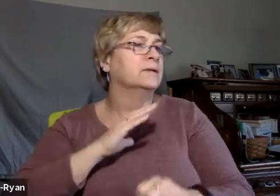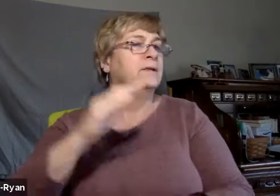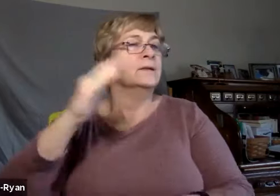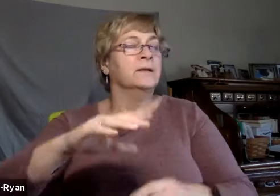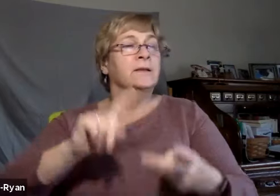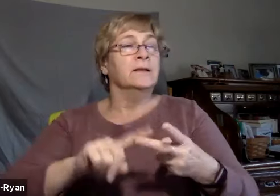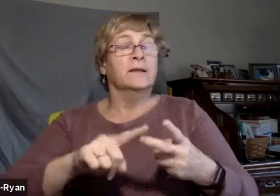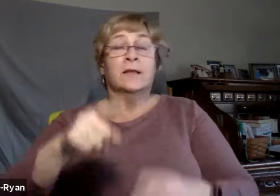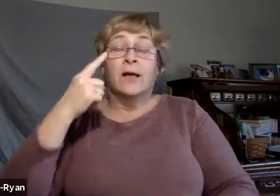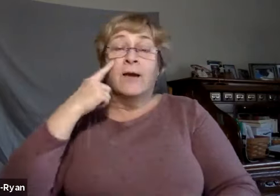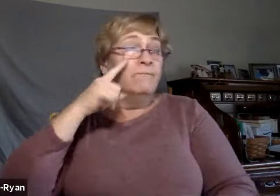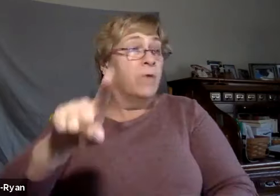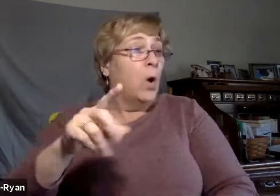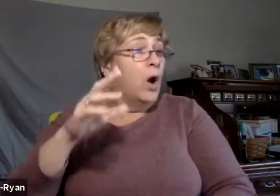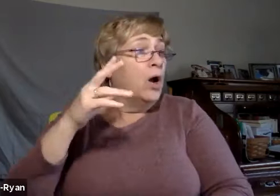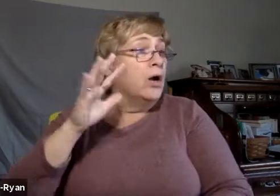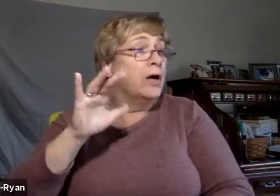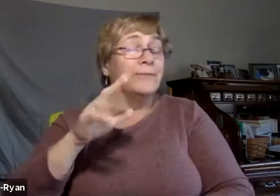No? Okay. Secondly,